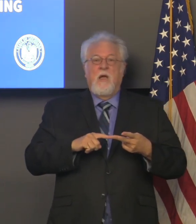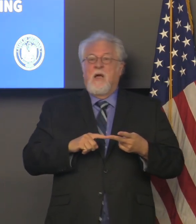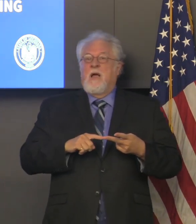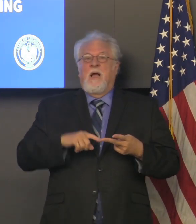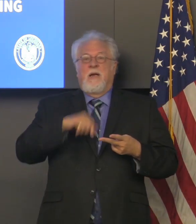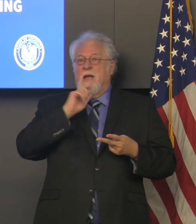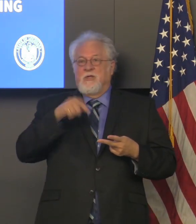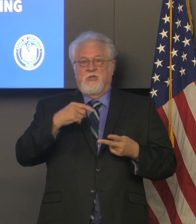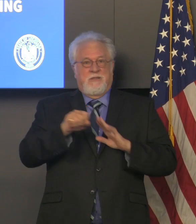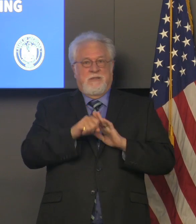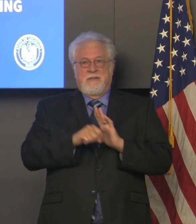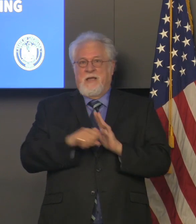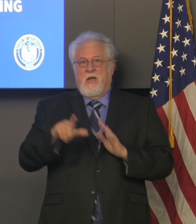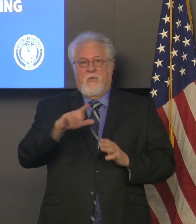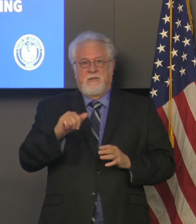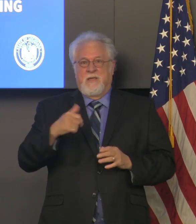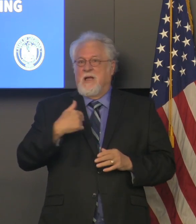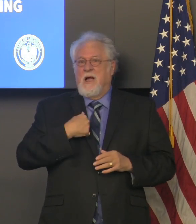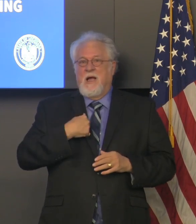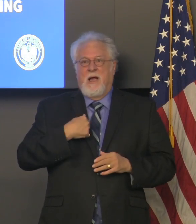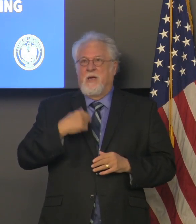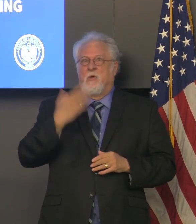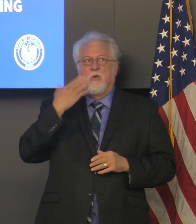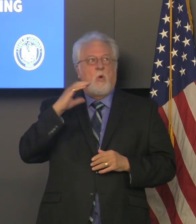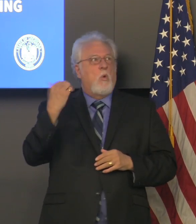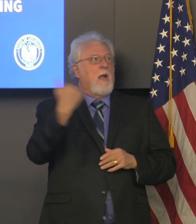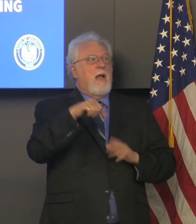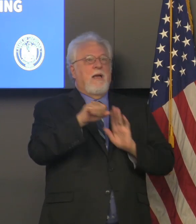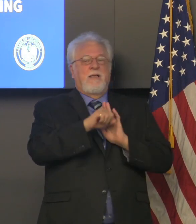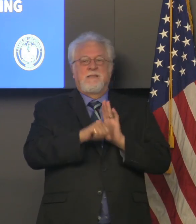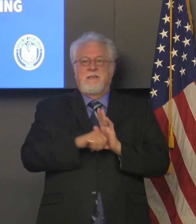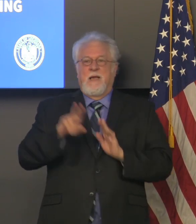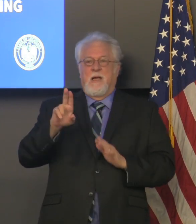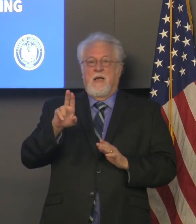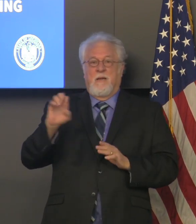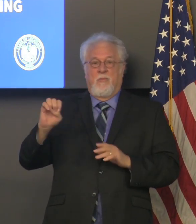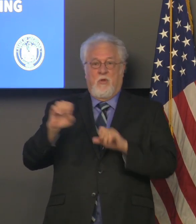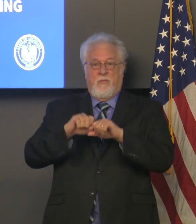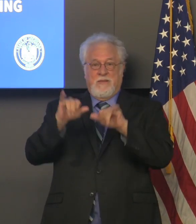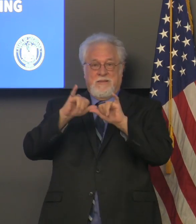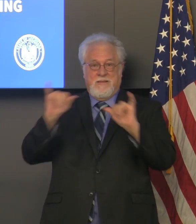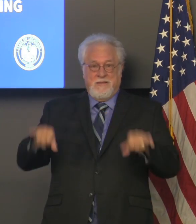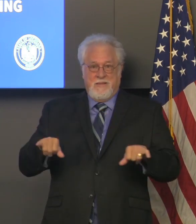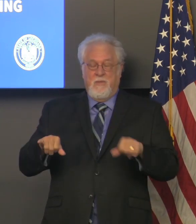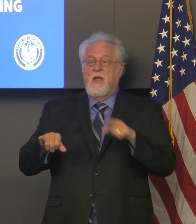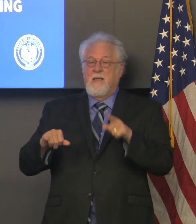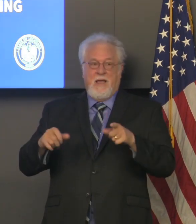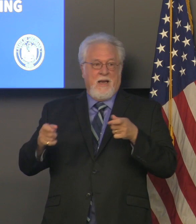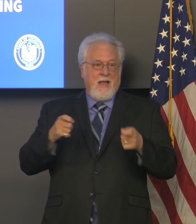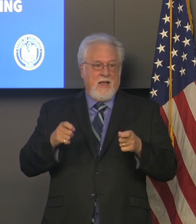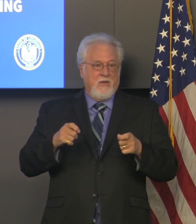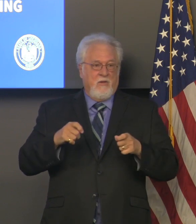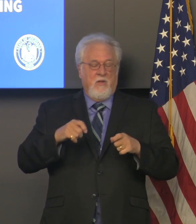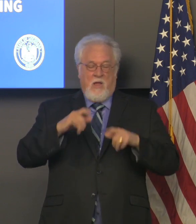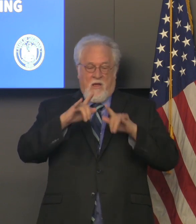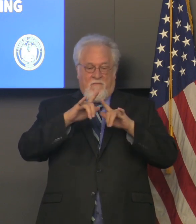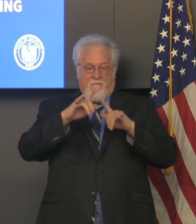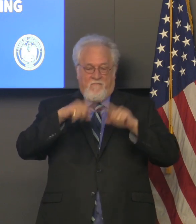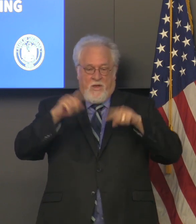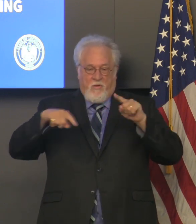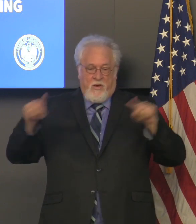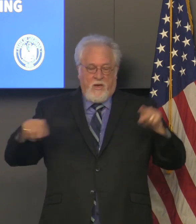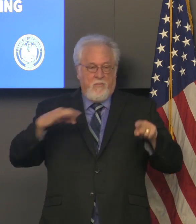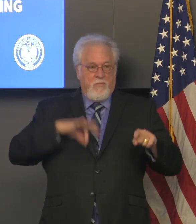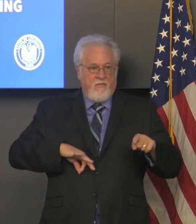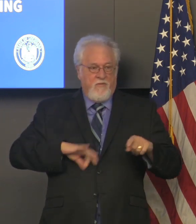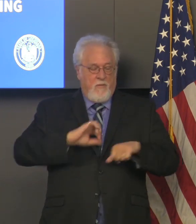not just the state of Louisiana. I'm not aware of any state unemployment system where we can handle variable benefit amounts based